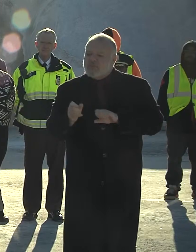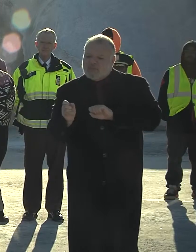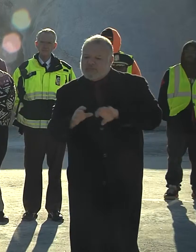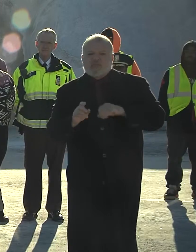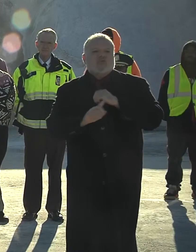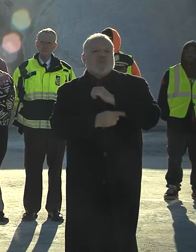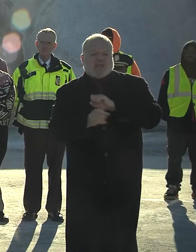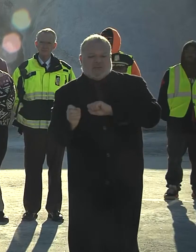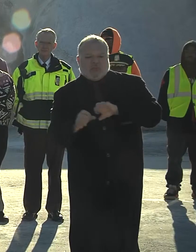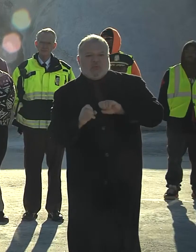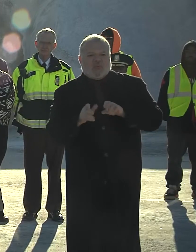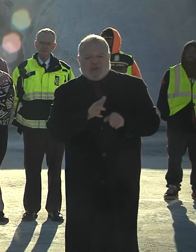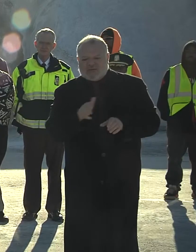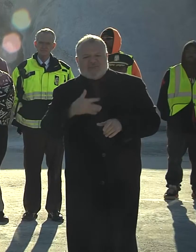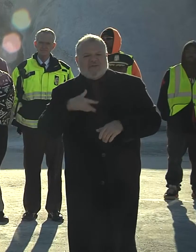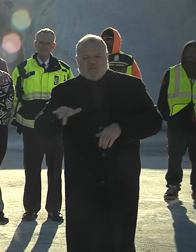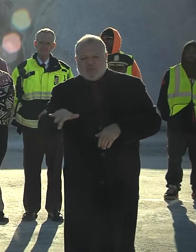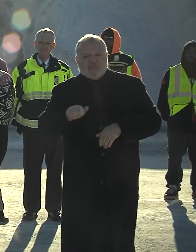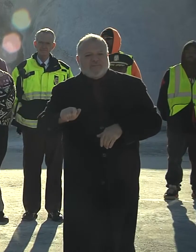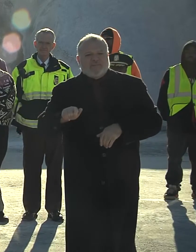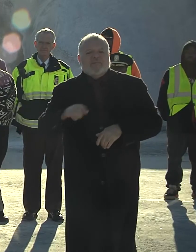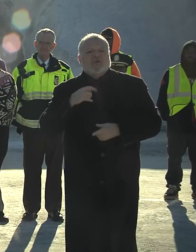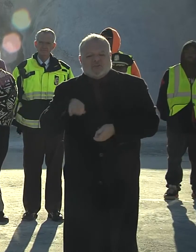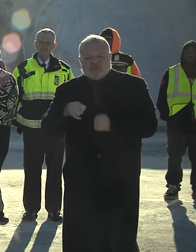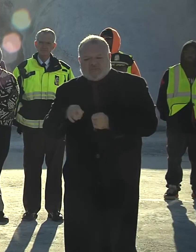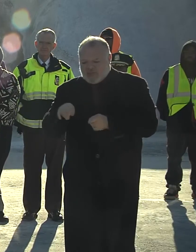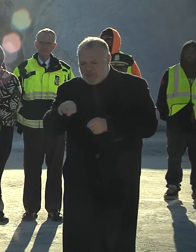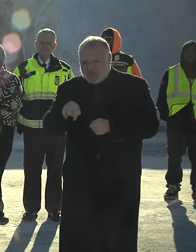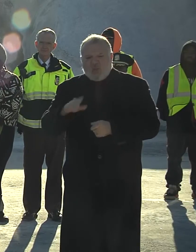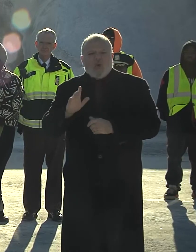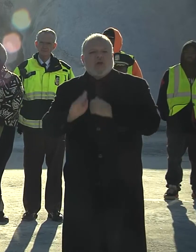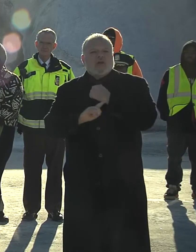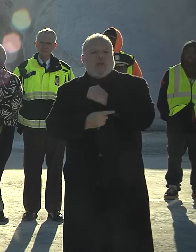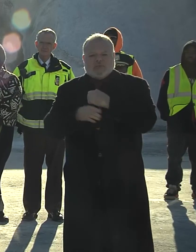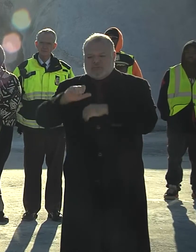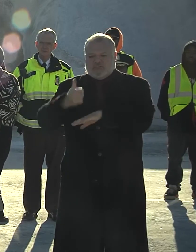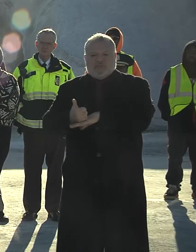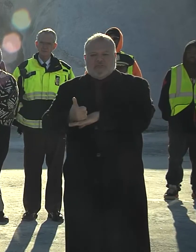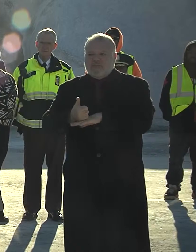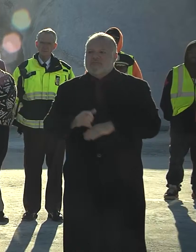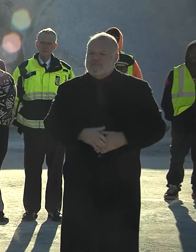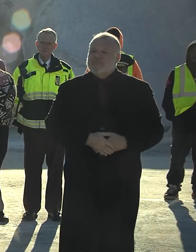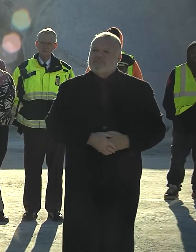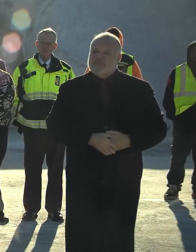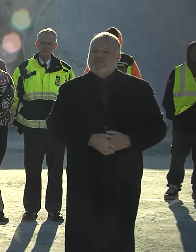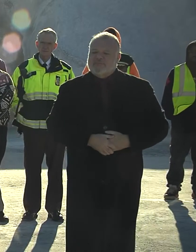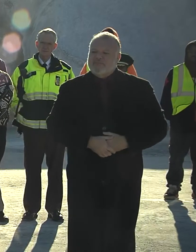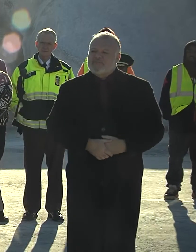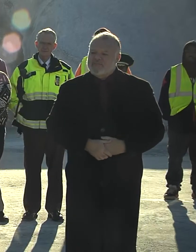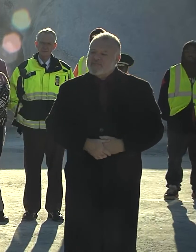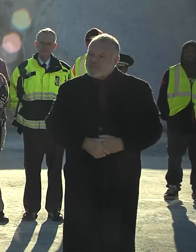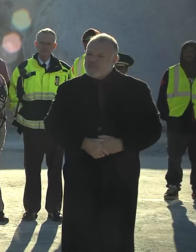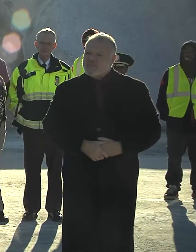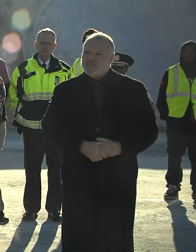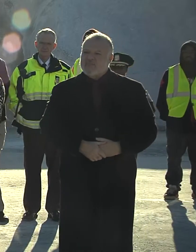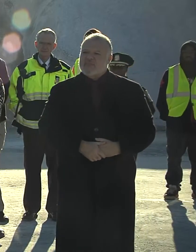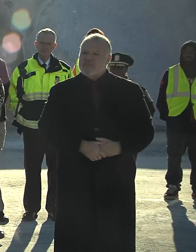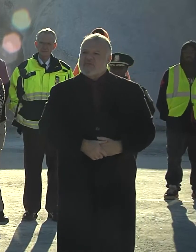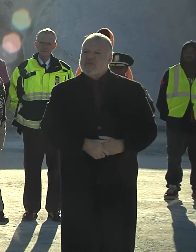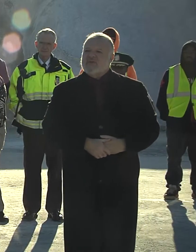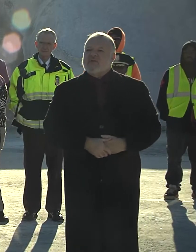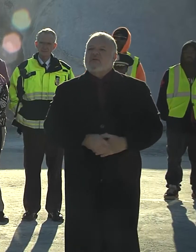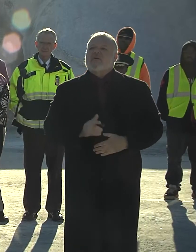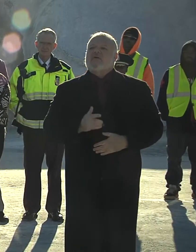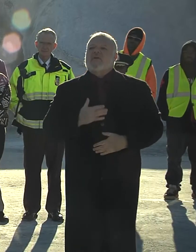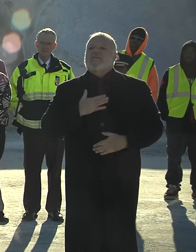may not be collected. During any inclement weather event, we ask residents to be patient. When it snows, we